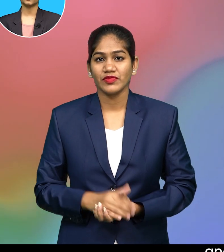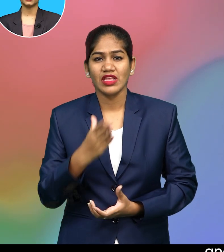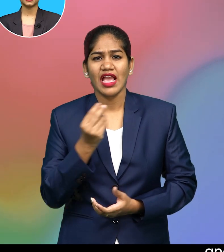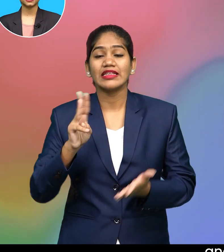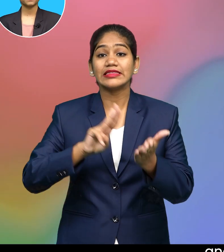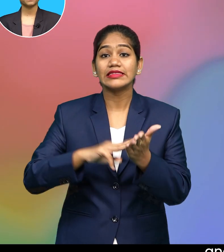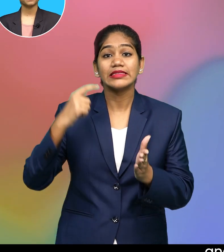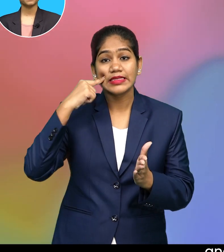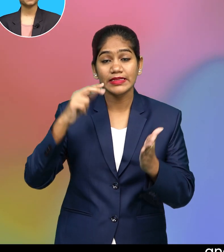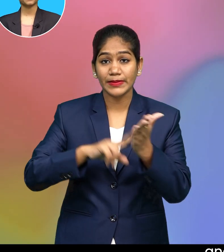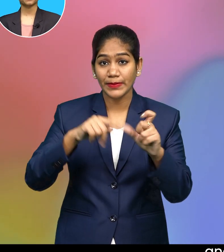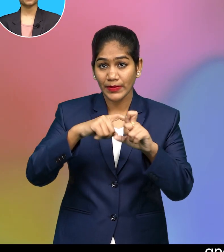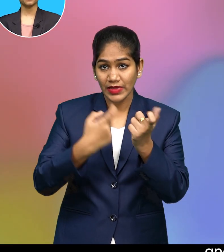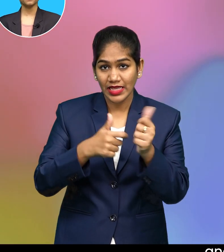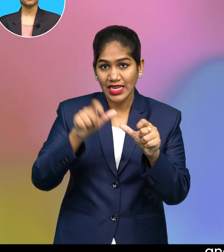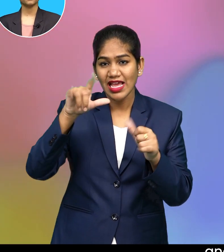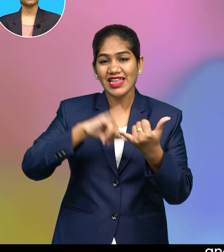and minerals.